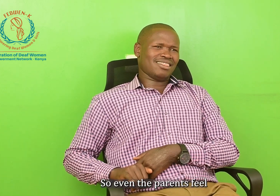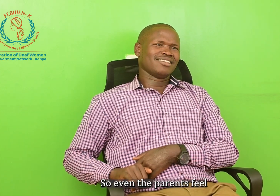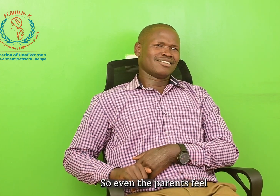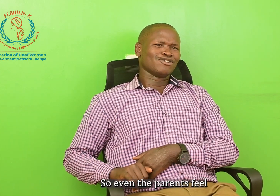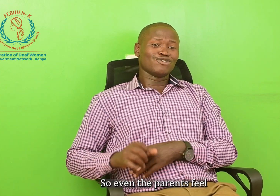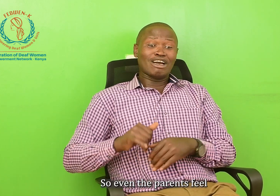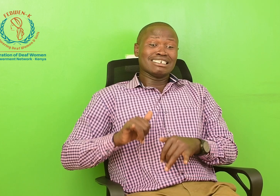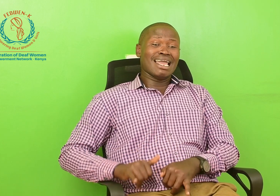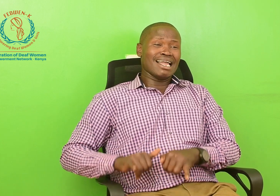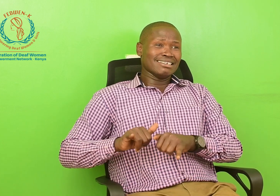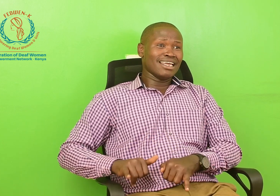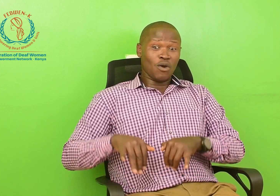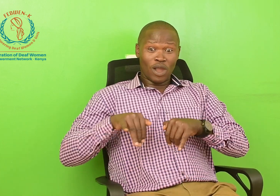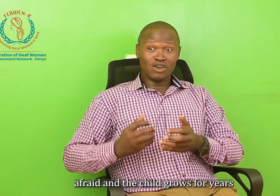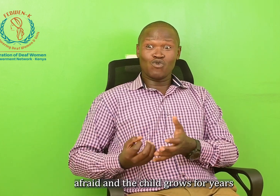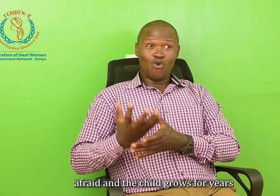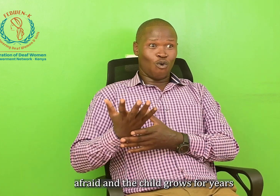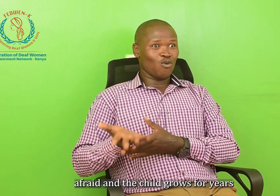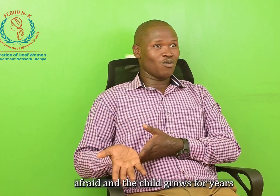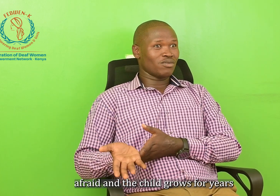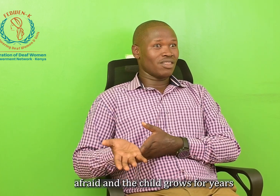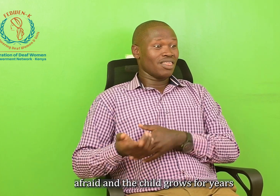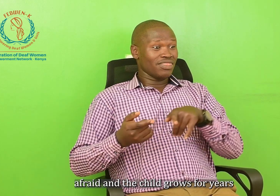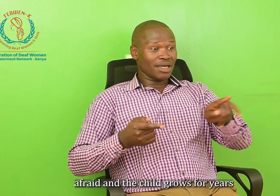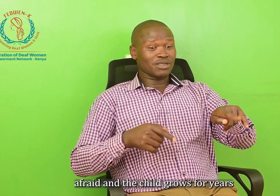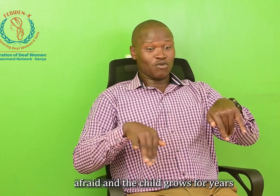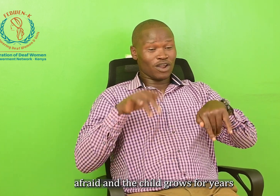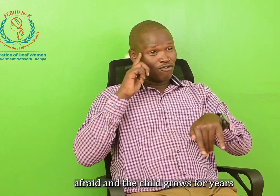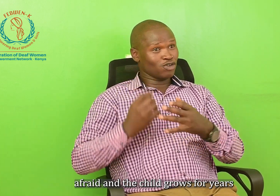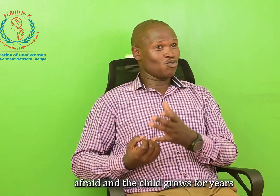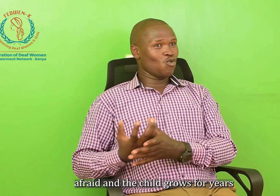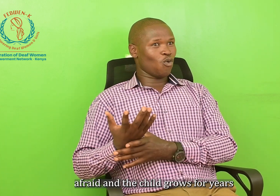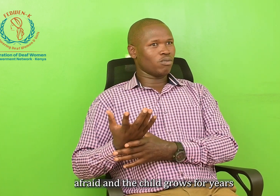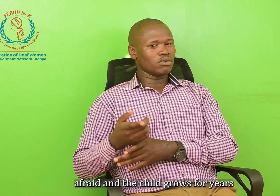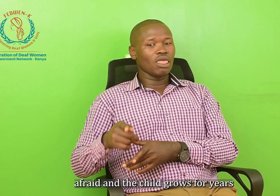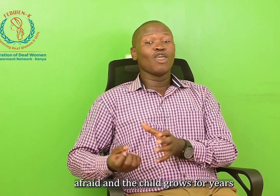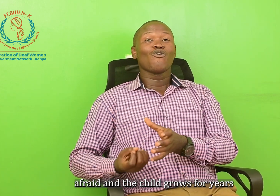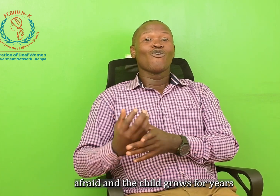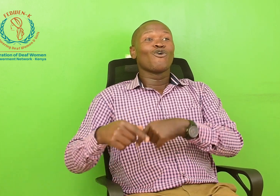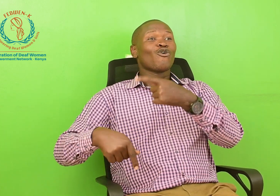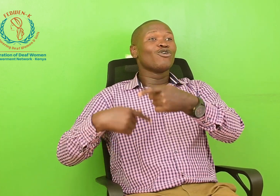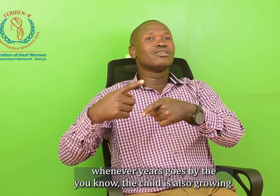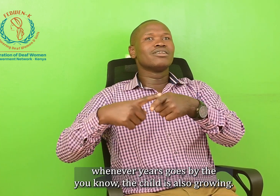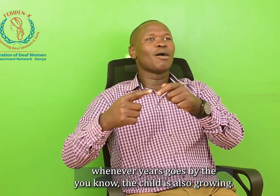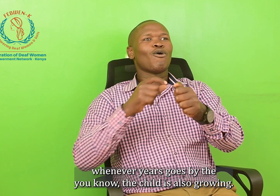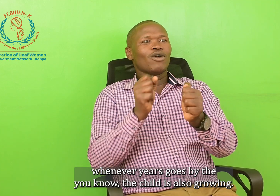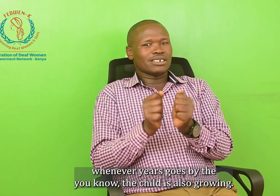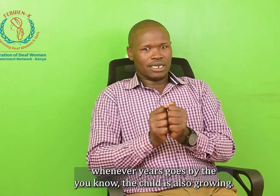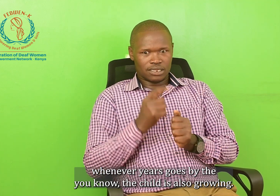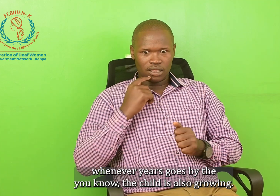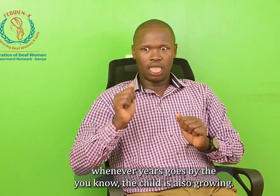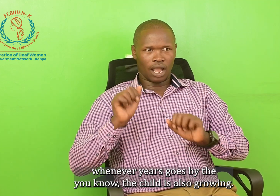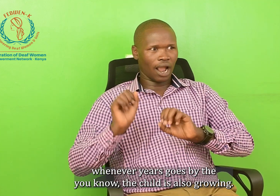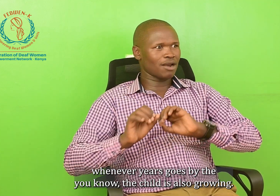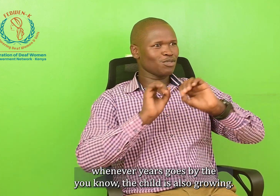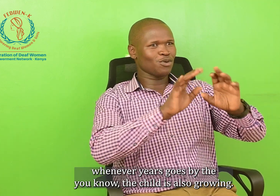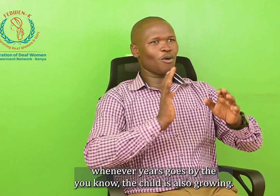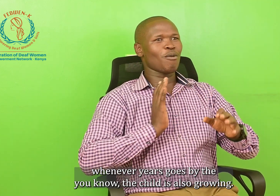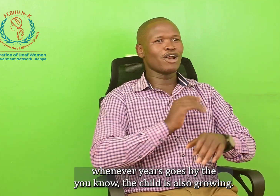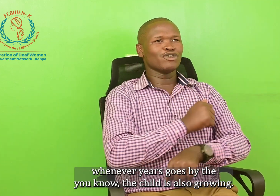parents feel afraid. The child grows for years. Whenever years goes by,